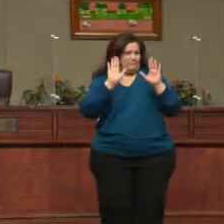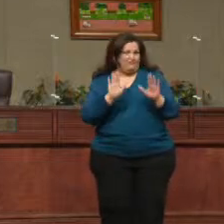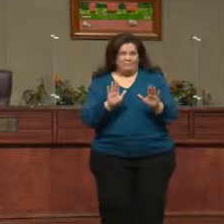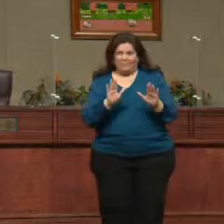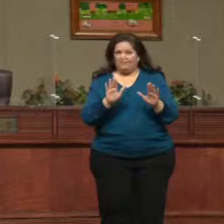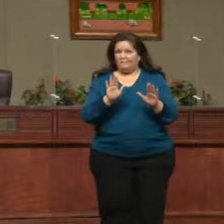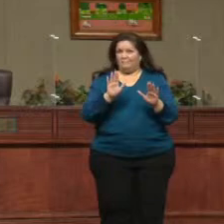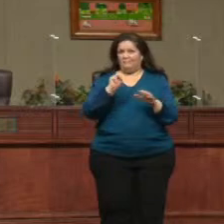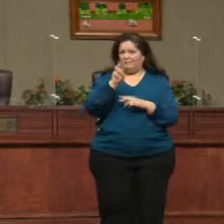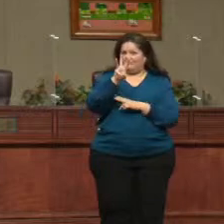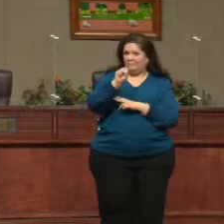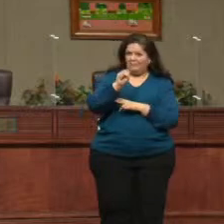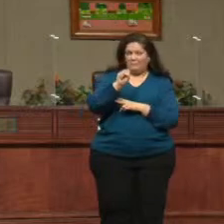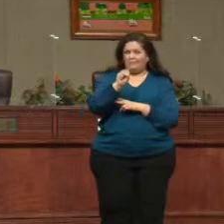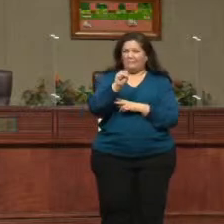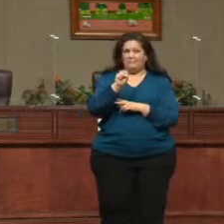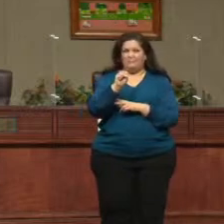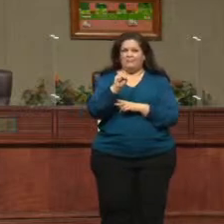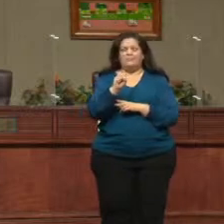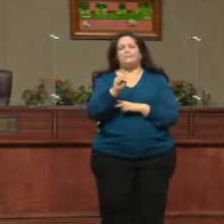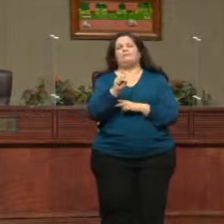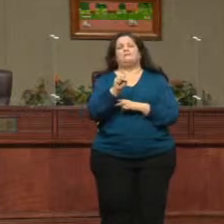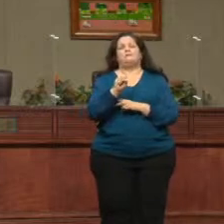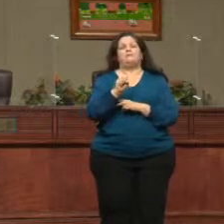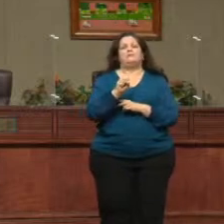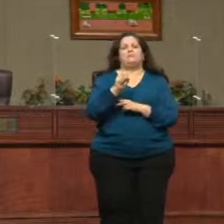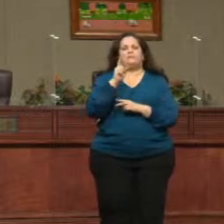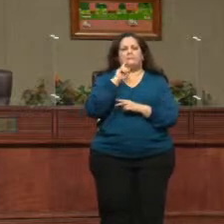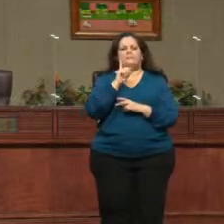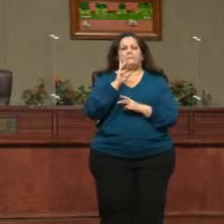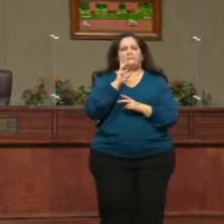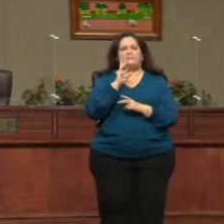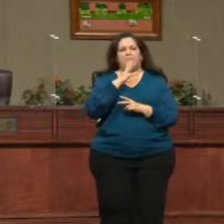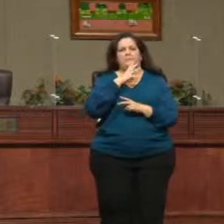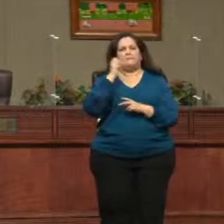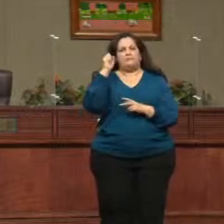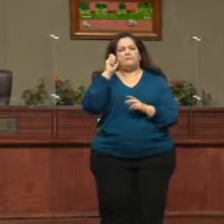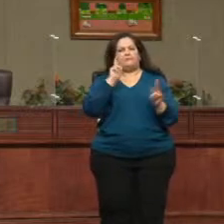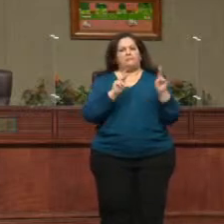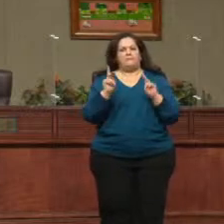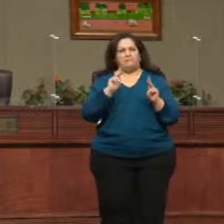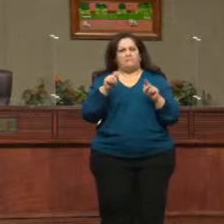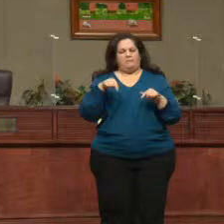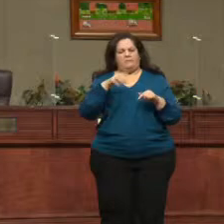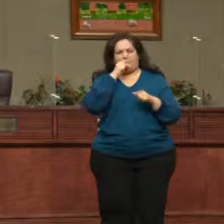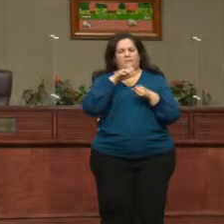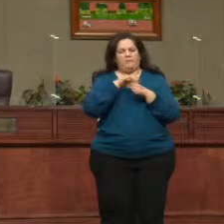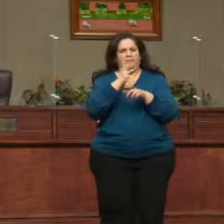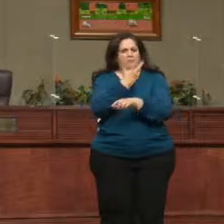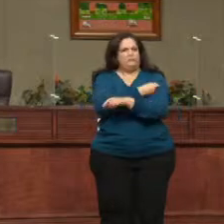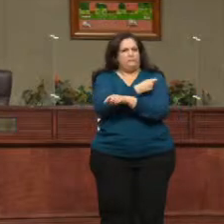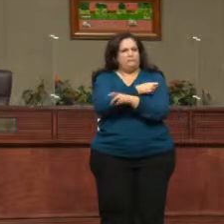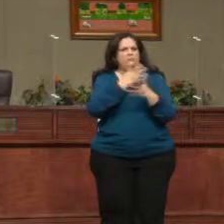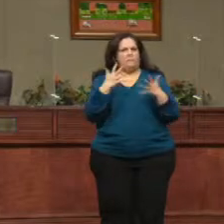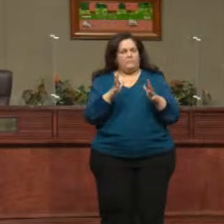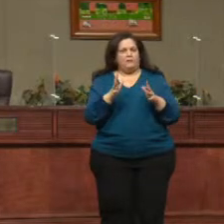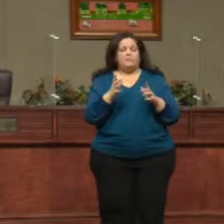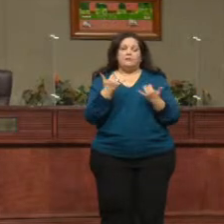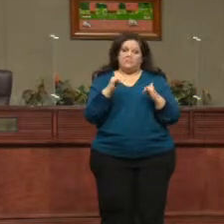we approach 50% of Orange County seniors getting vaccinated. Now, we still have a long ways to